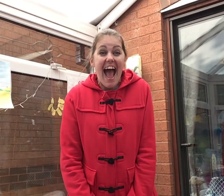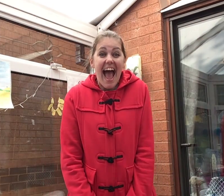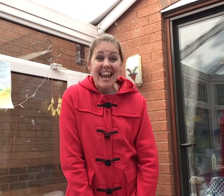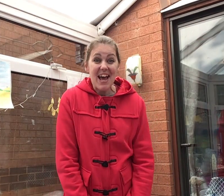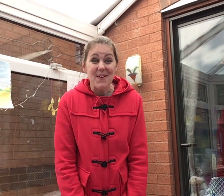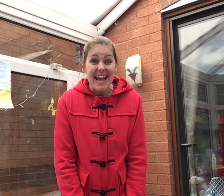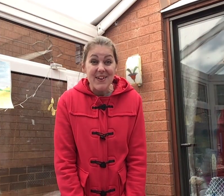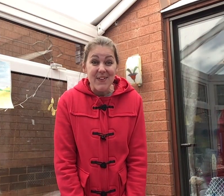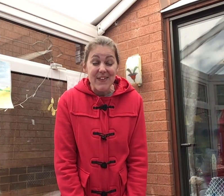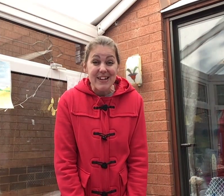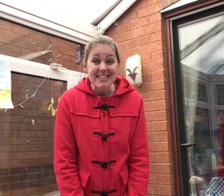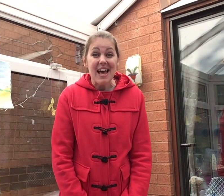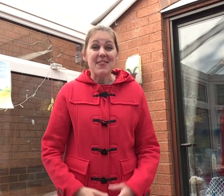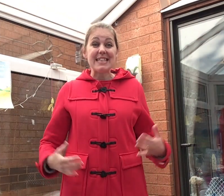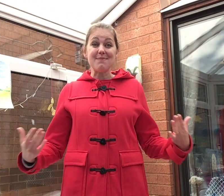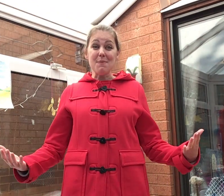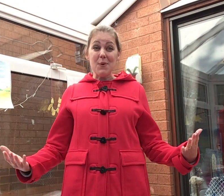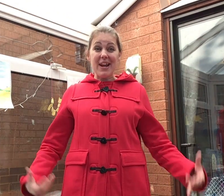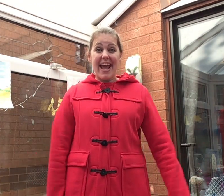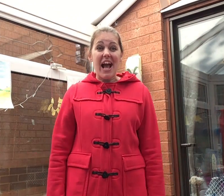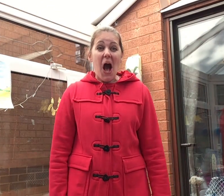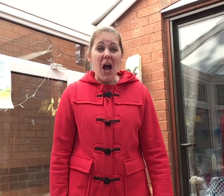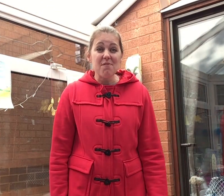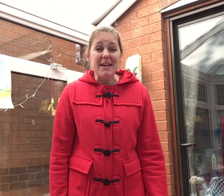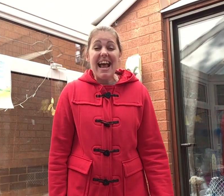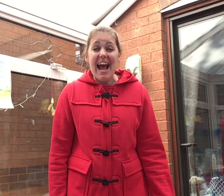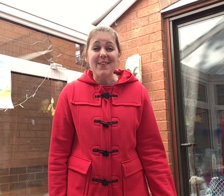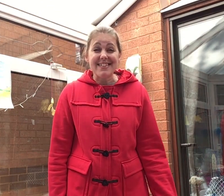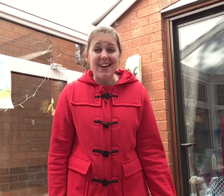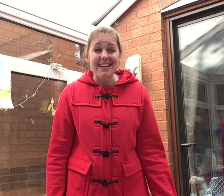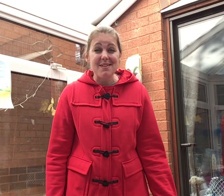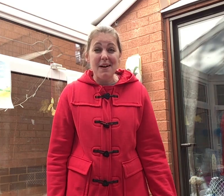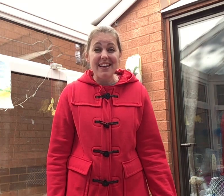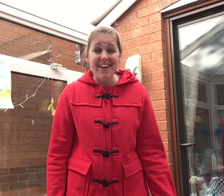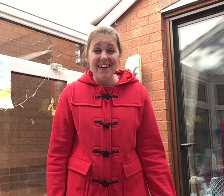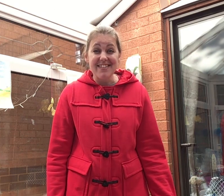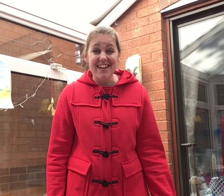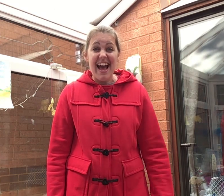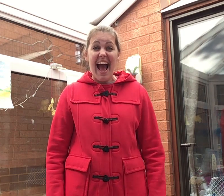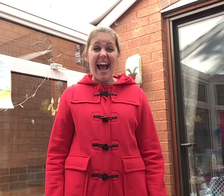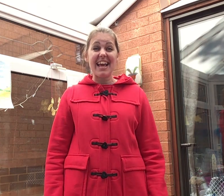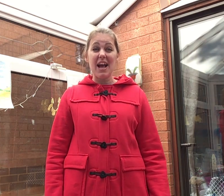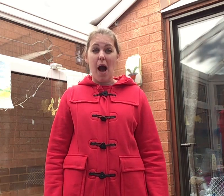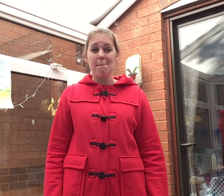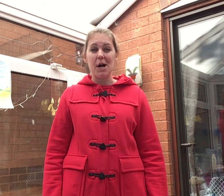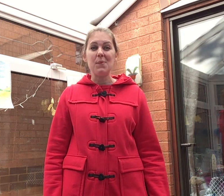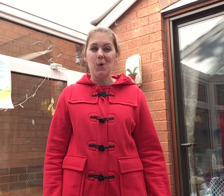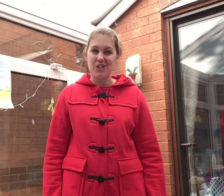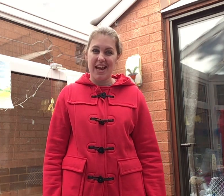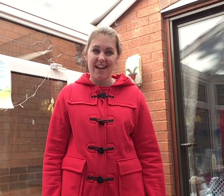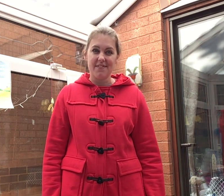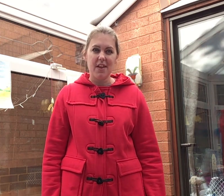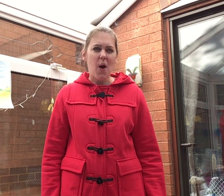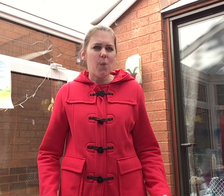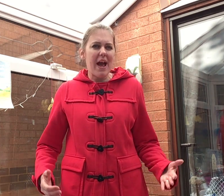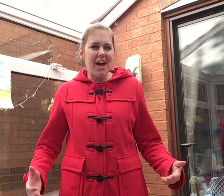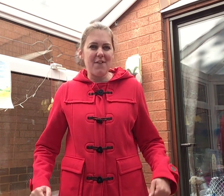Hello acorns! This morning I've been outside in my garden hanging up my washing. When I